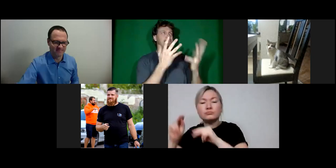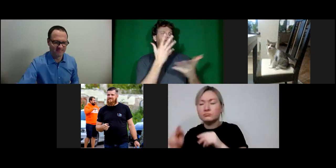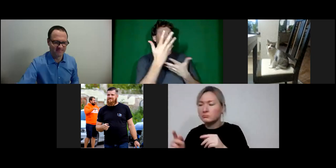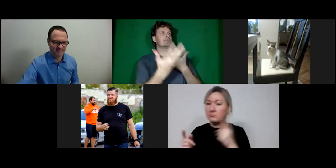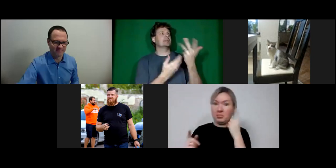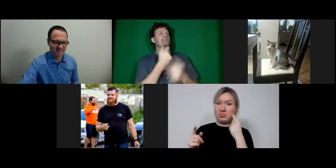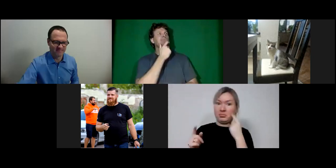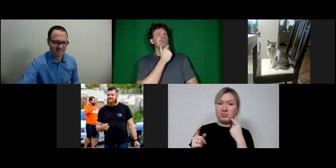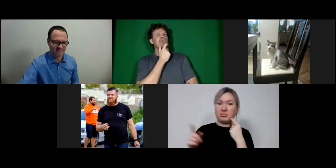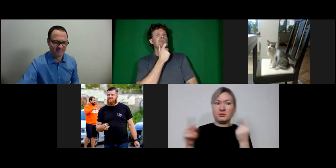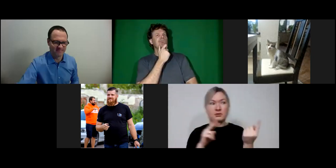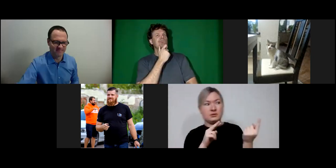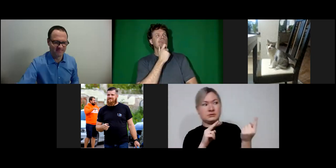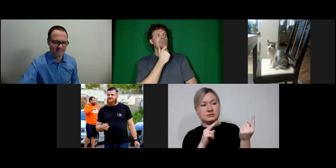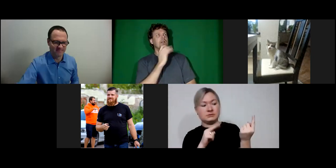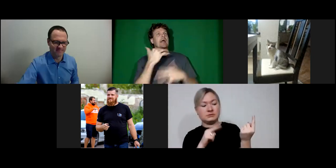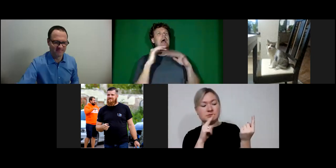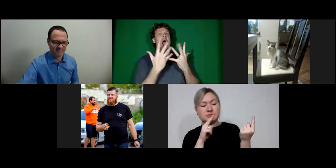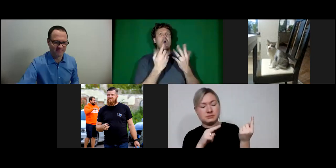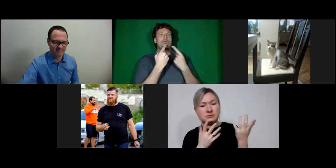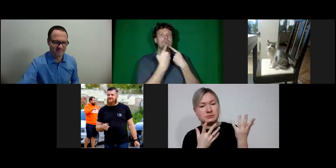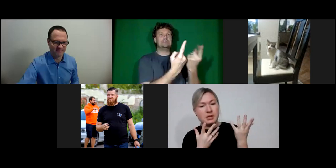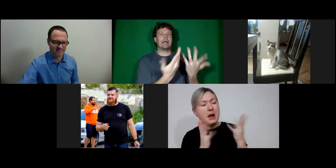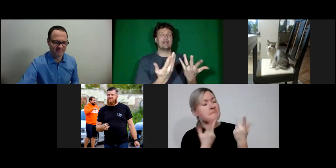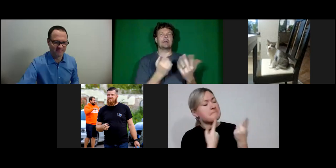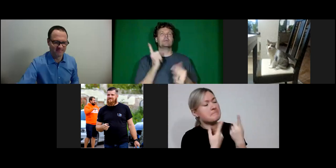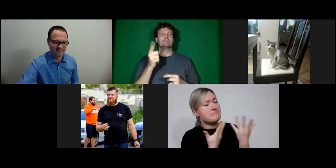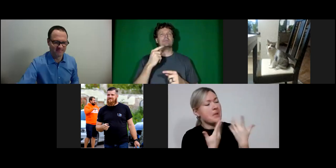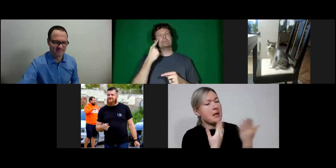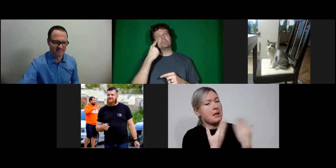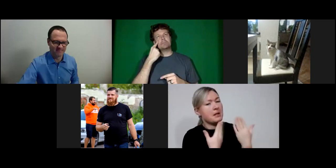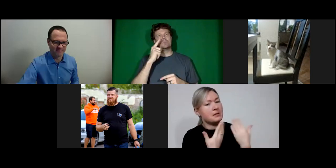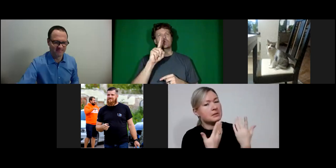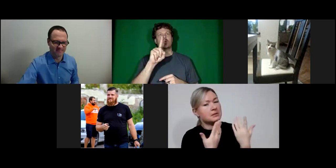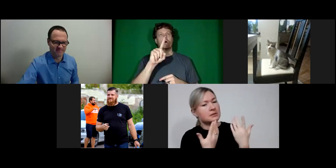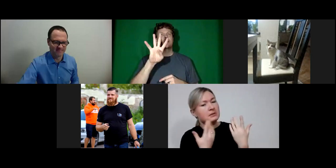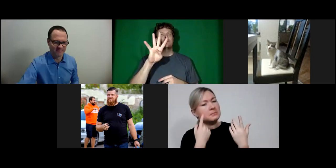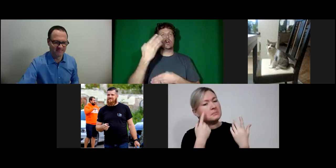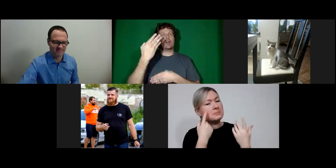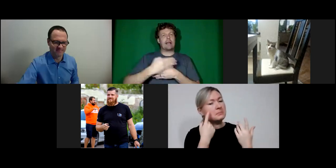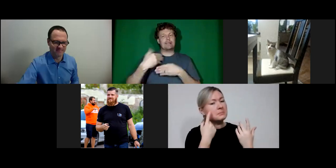traveling a lot, teaching people how to dance, but I was her first deaf pupil.